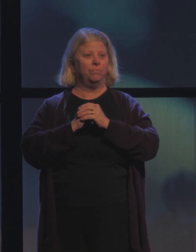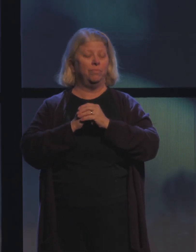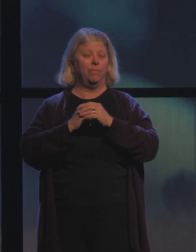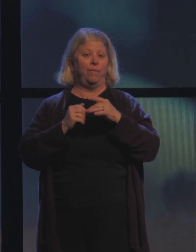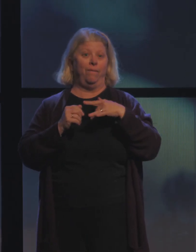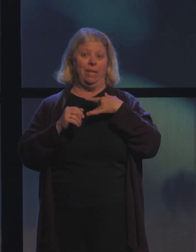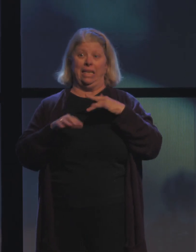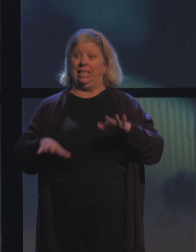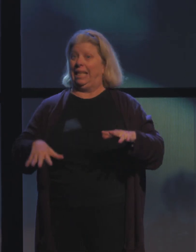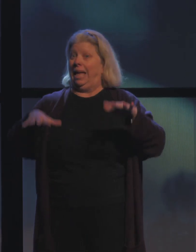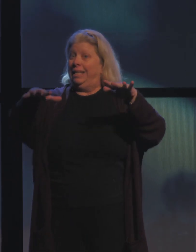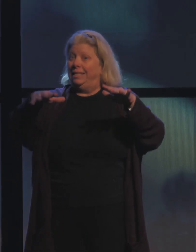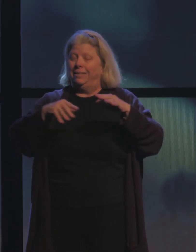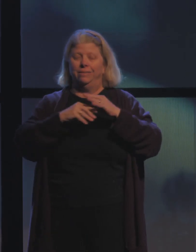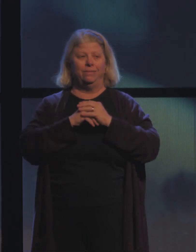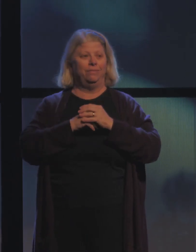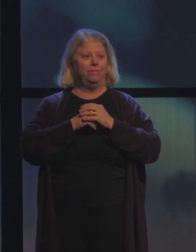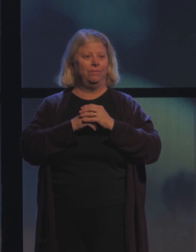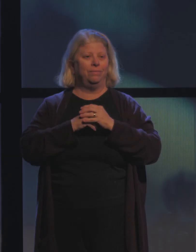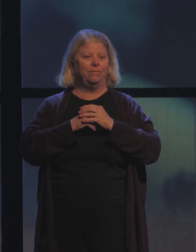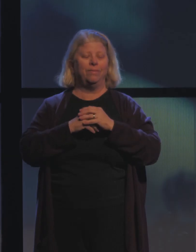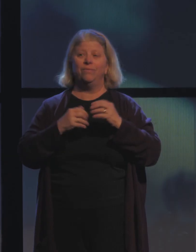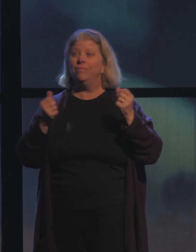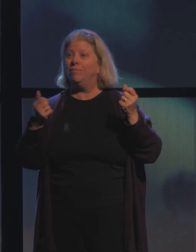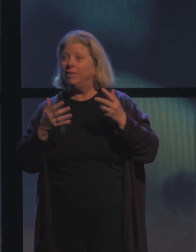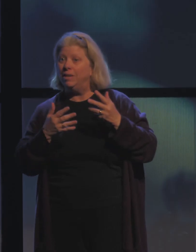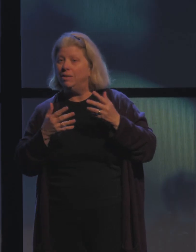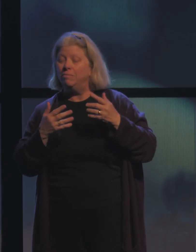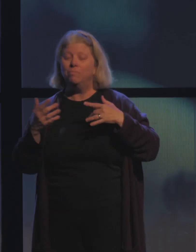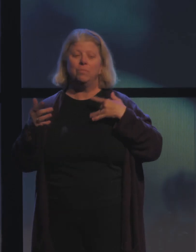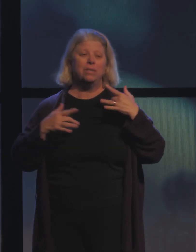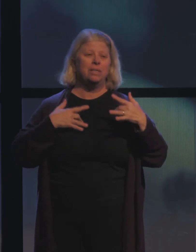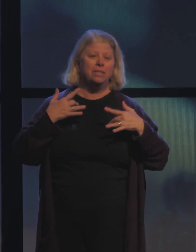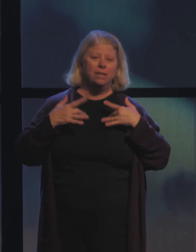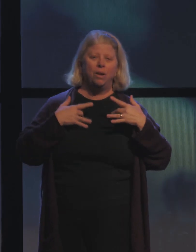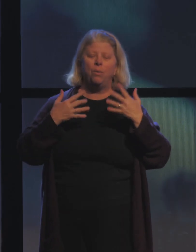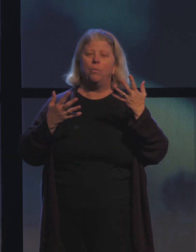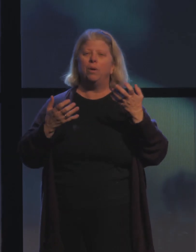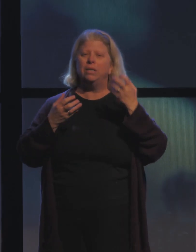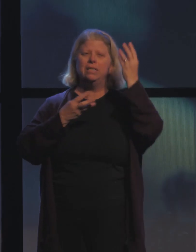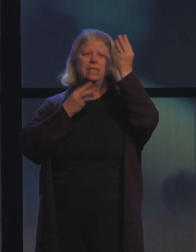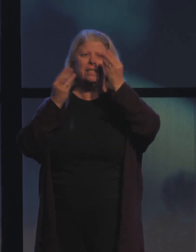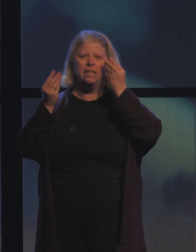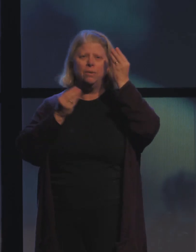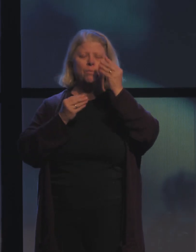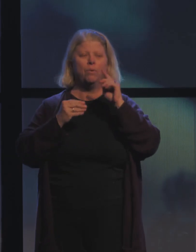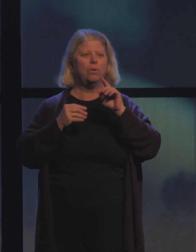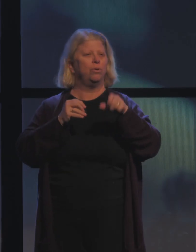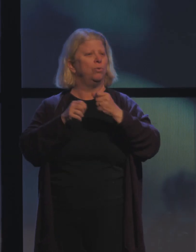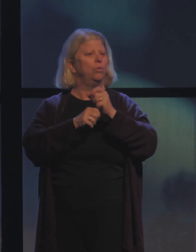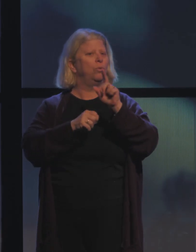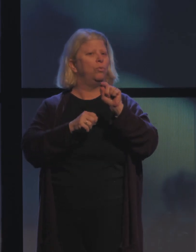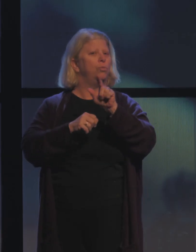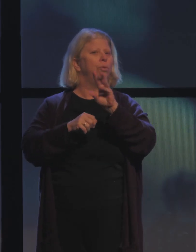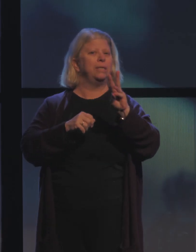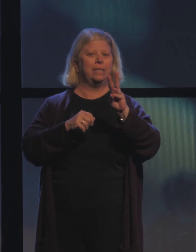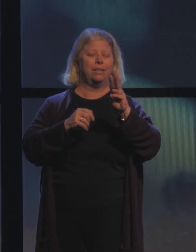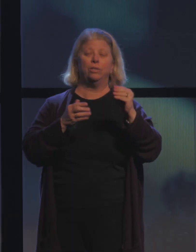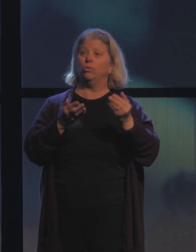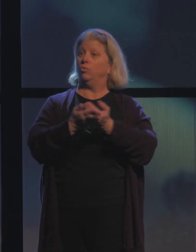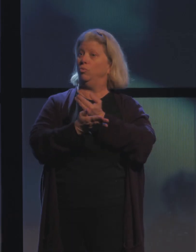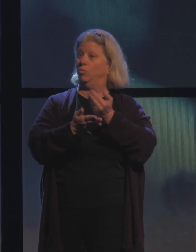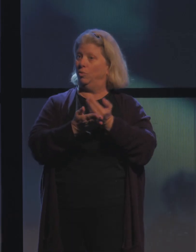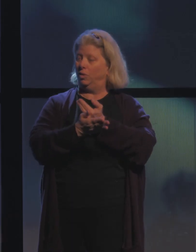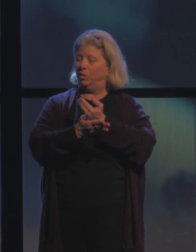Do you feel anxiety? Fear? Excitement? I want you to just think about 2026, the